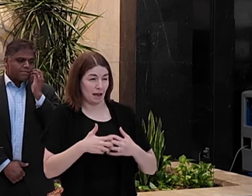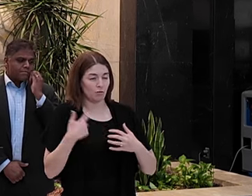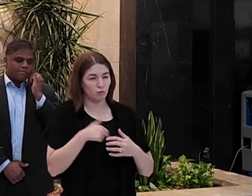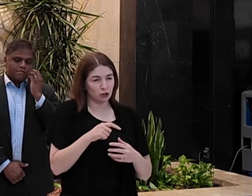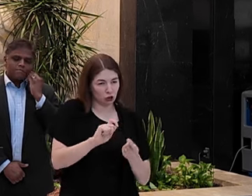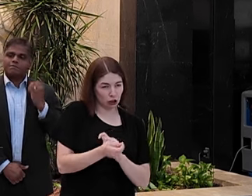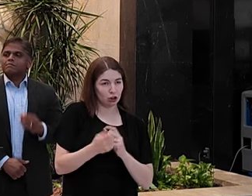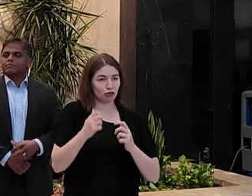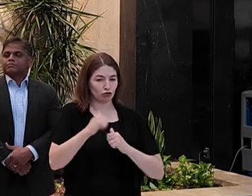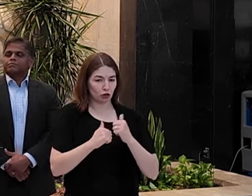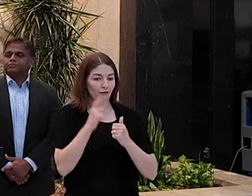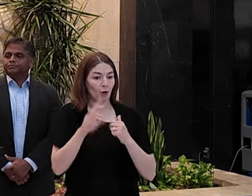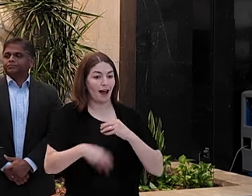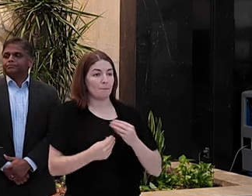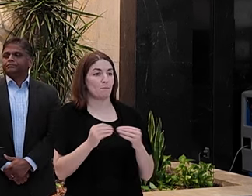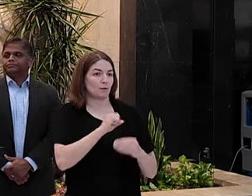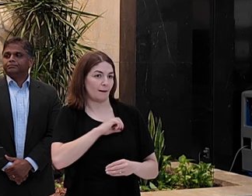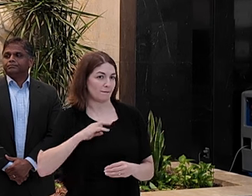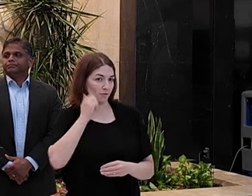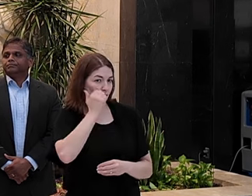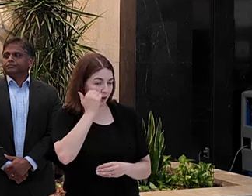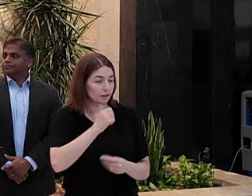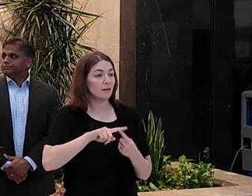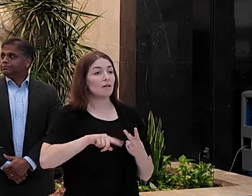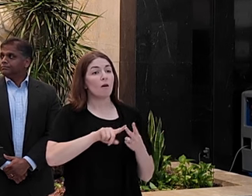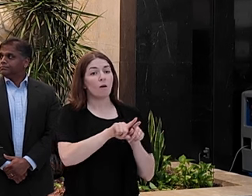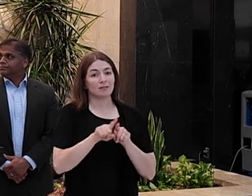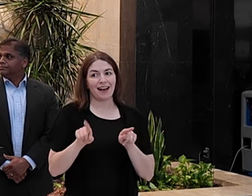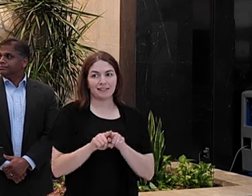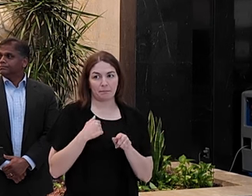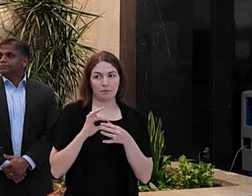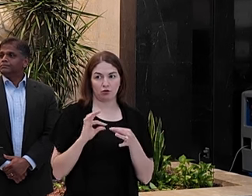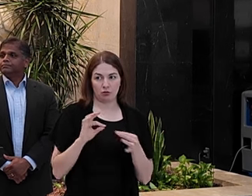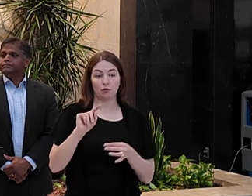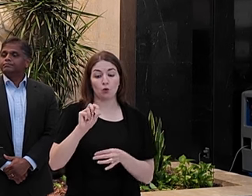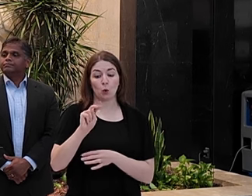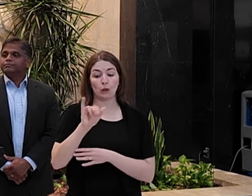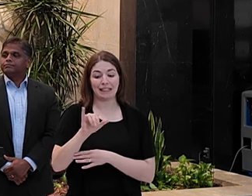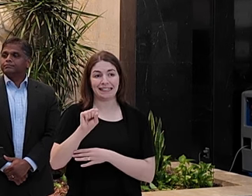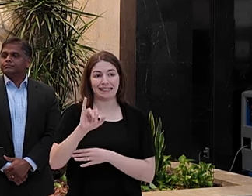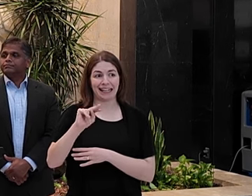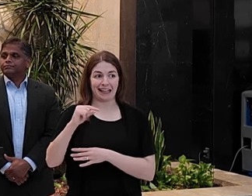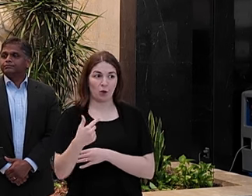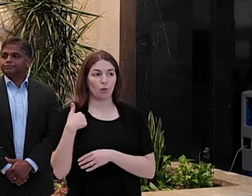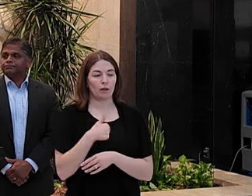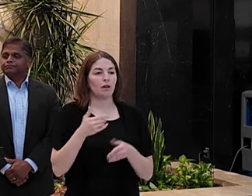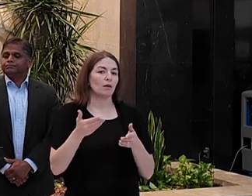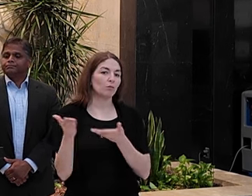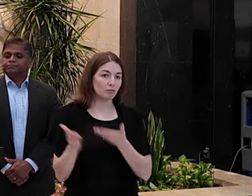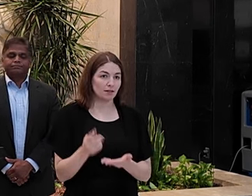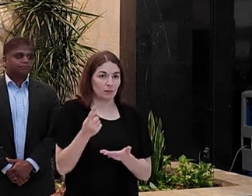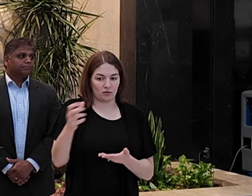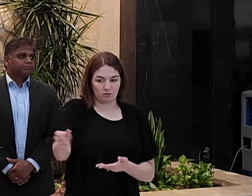day-to-day basis. And we also brought in staff on, like I mentioned before, Tony Singh, to be right on the facility, to have eyes